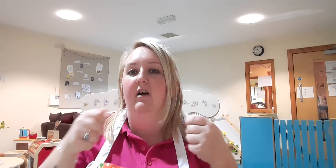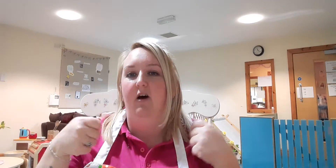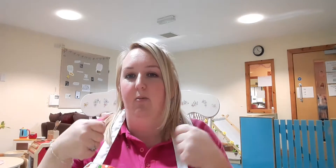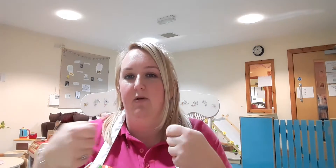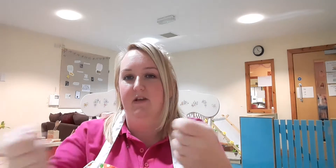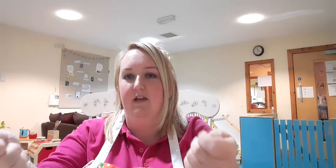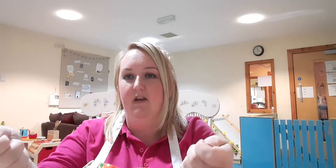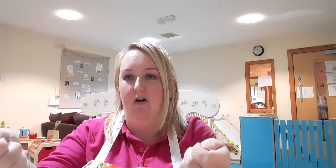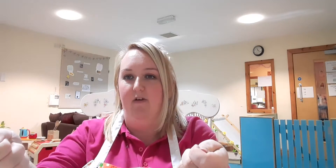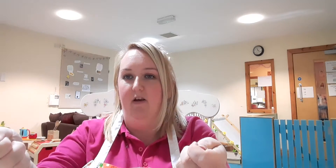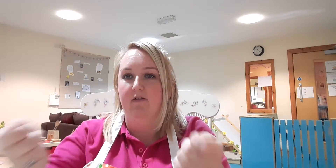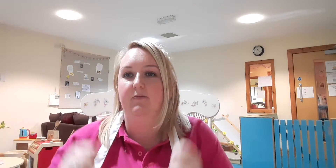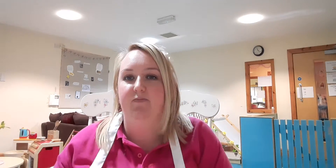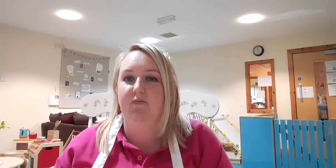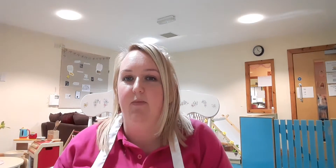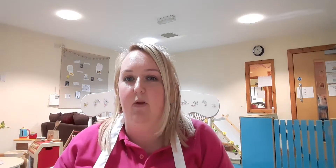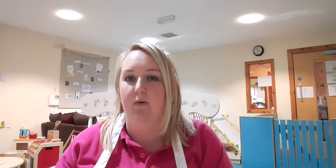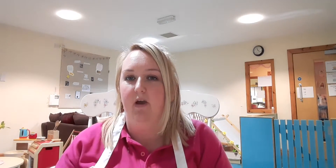and put it in the oven. Okay?